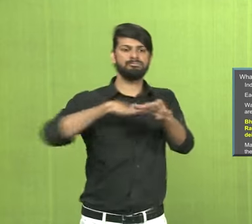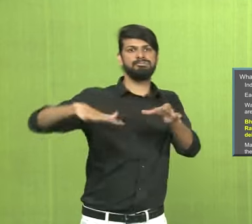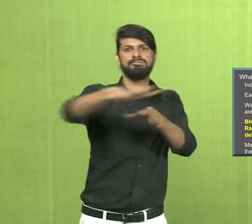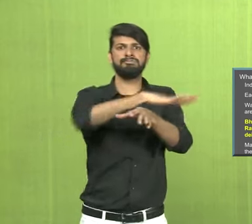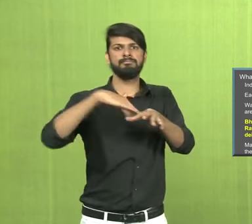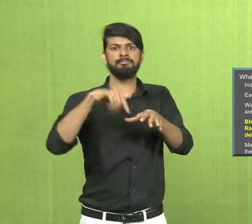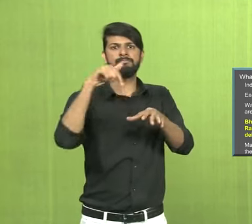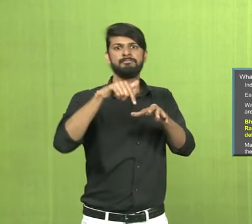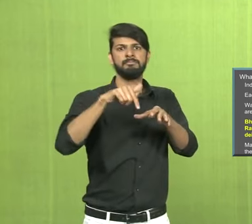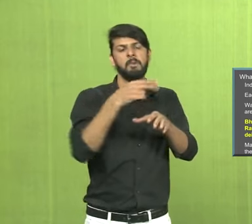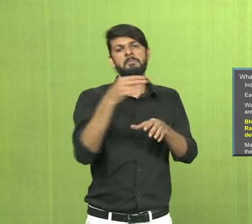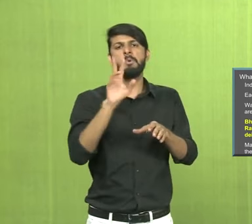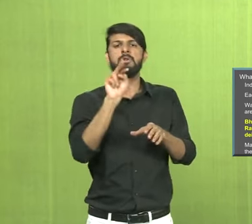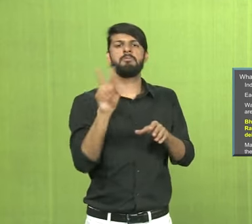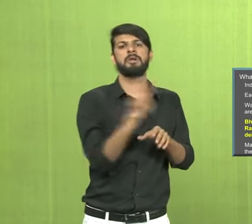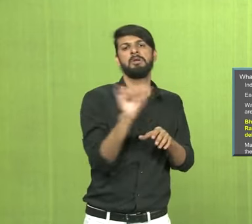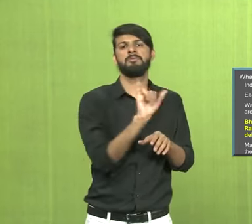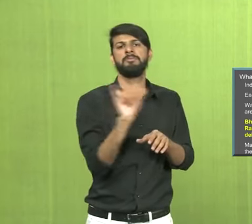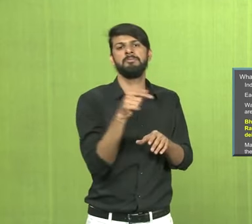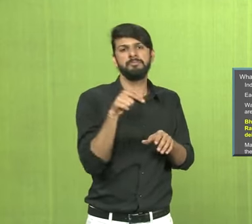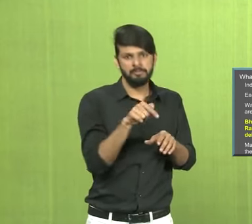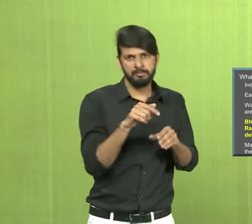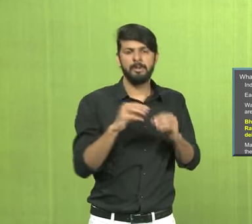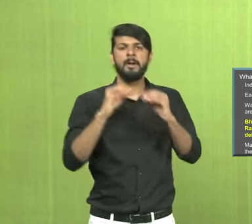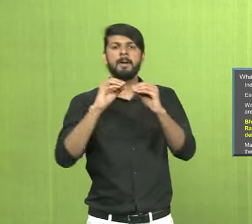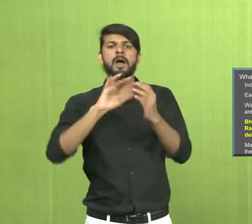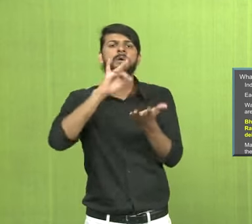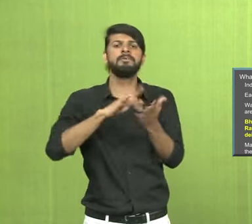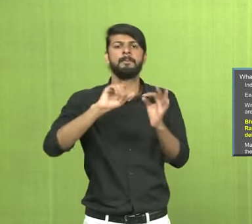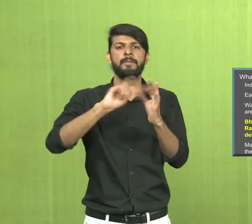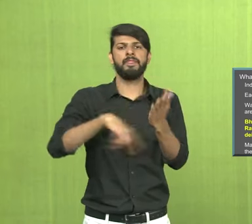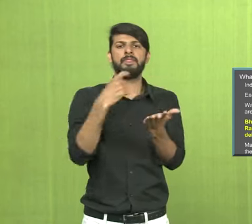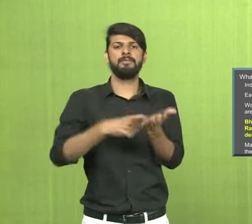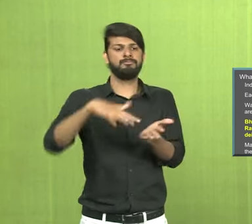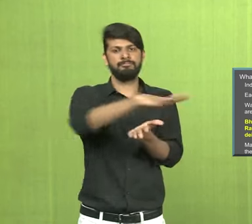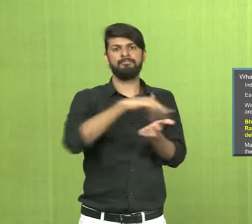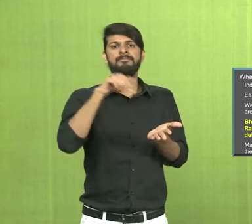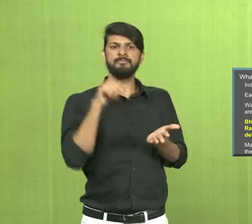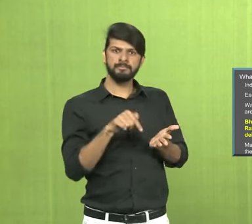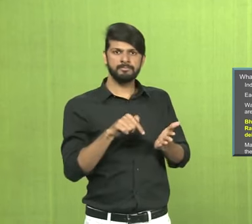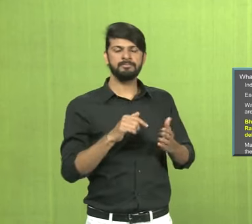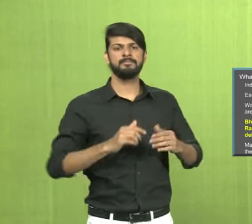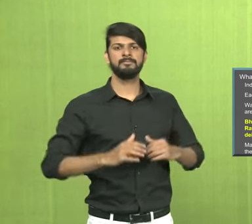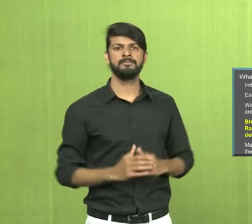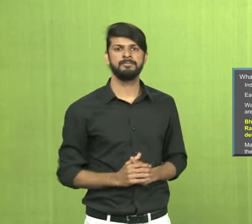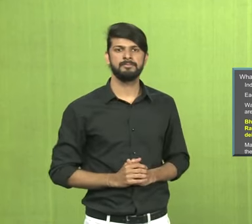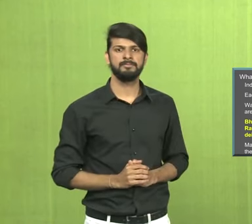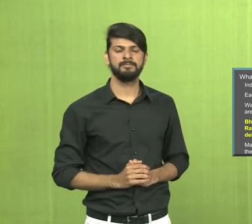which is the Mithila region, and that is why they have two names, and this painting style is from